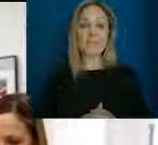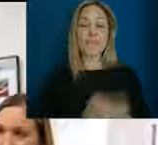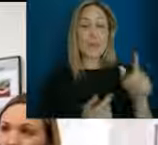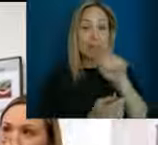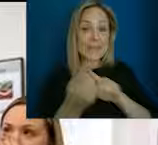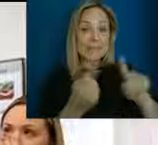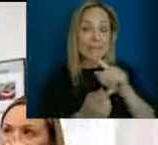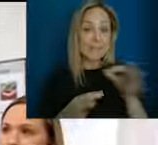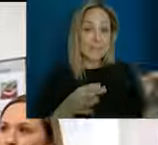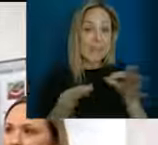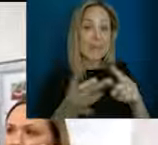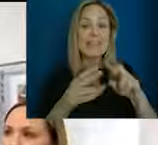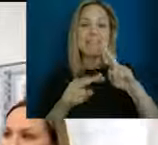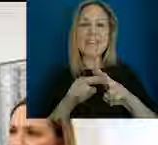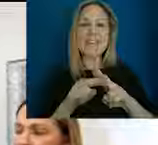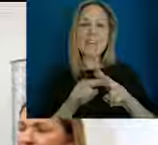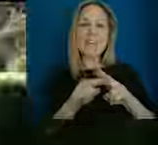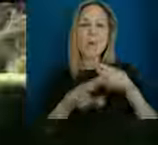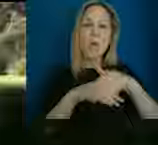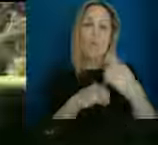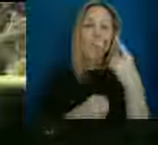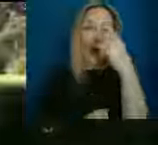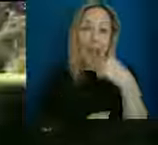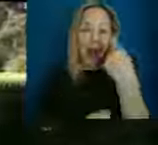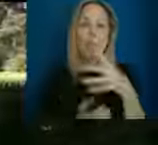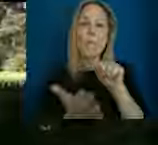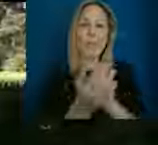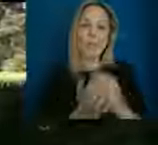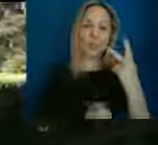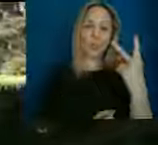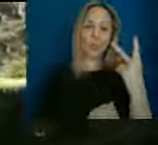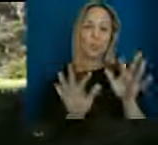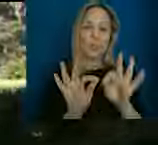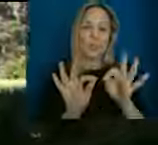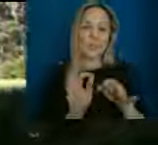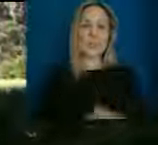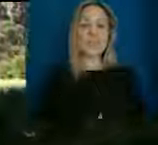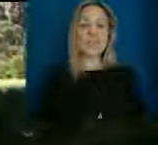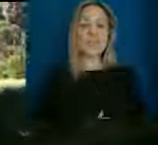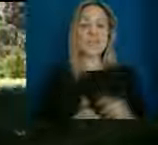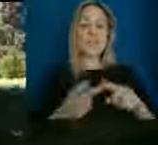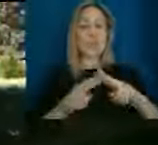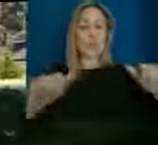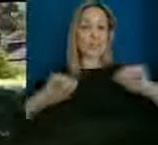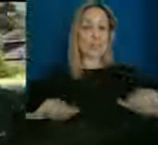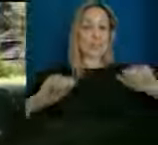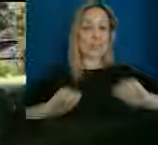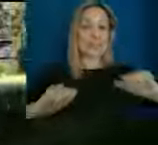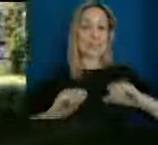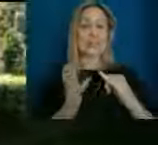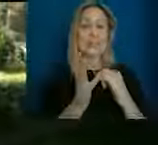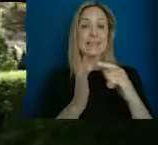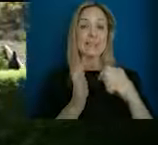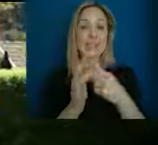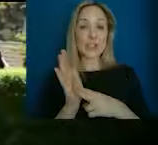1 hour, book 2 interpreters. If it is a practical training session with more walking and moving around, book